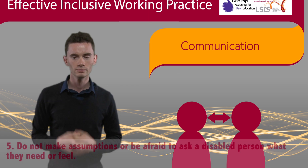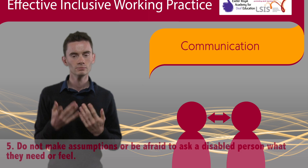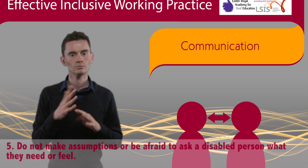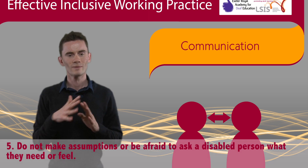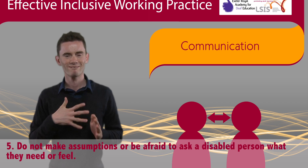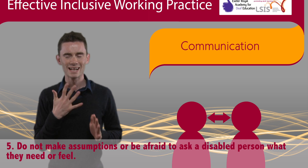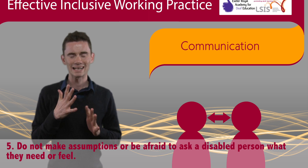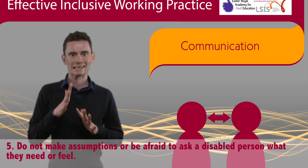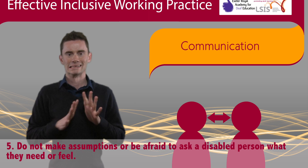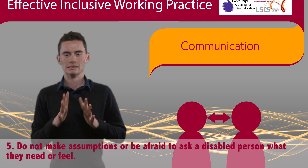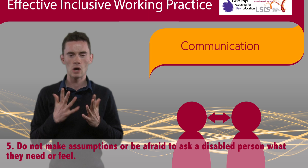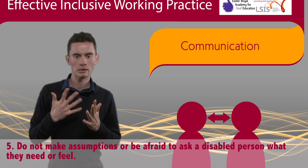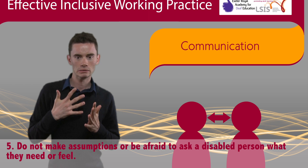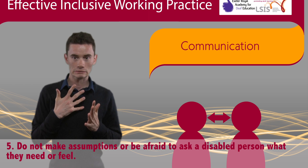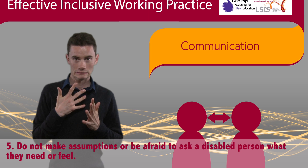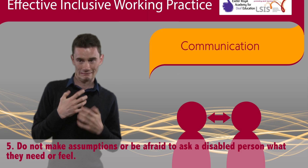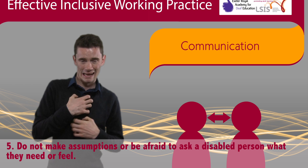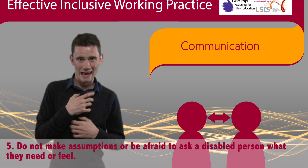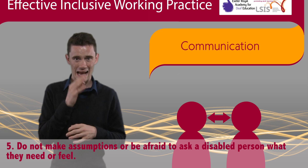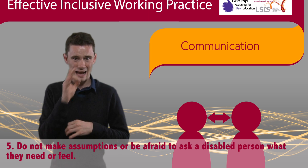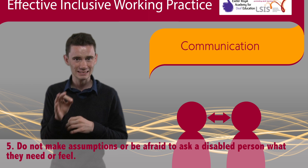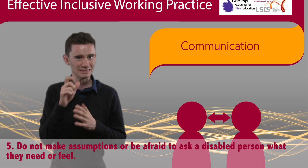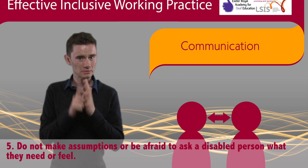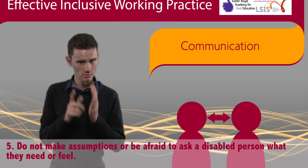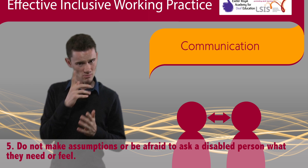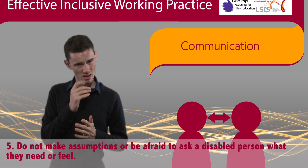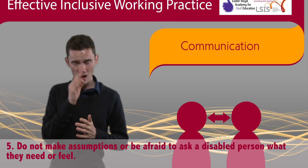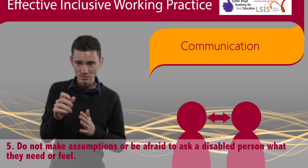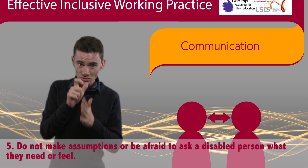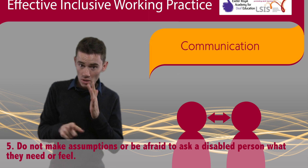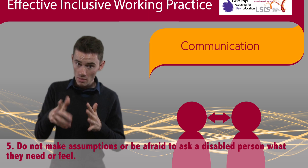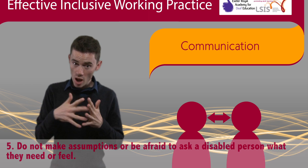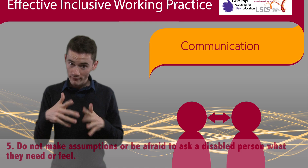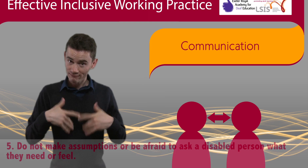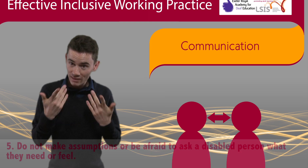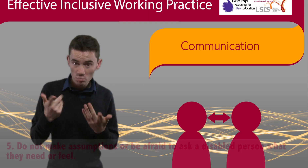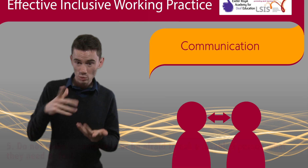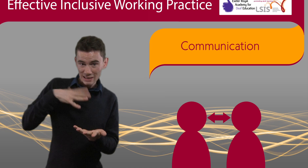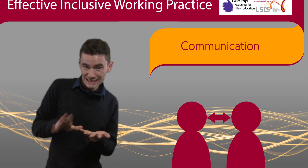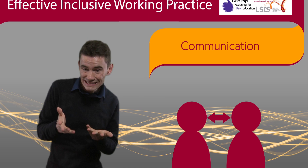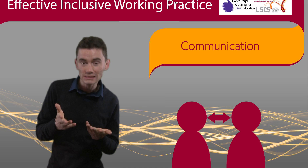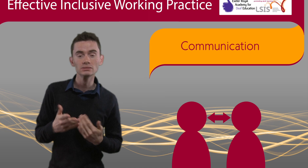Do not make assumptions or be afraid to ask a disabled person what they need or feel.